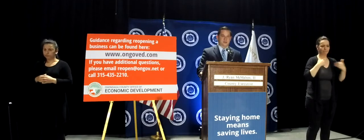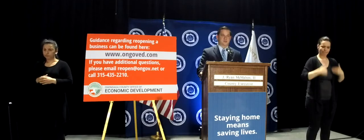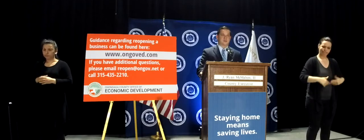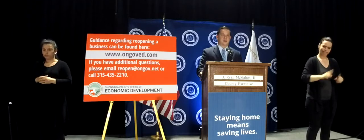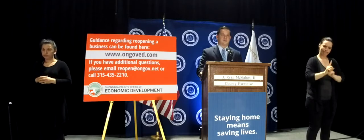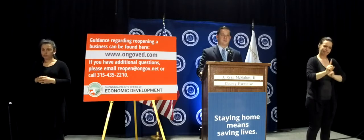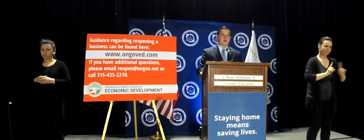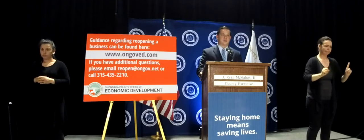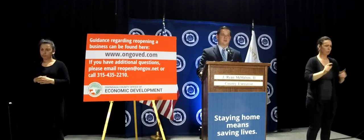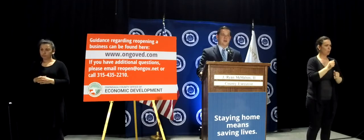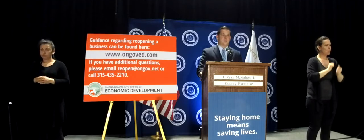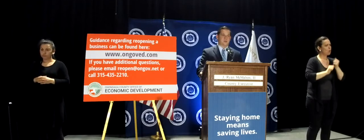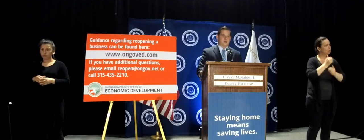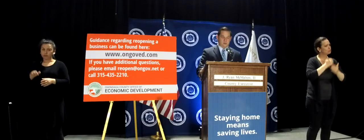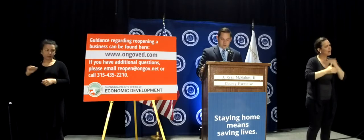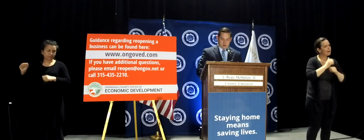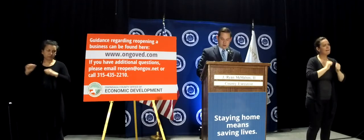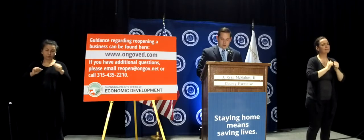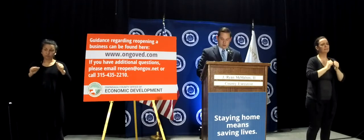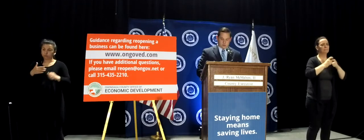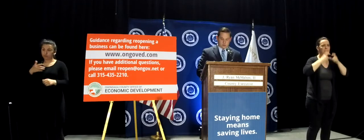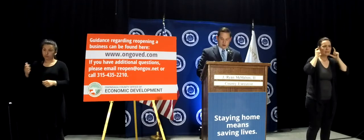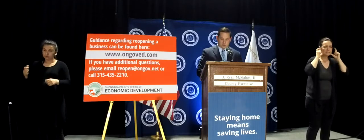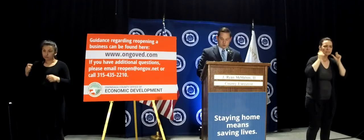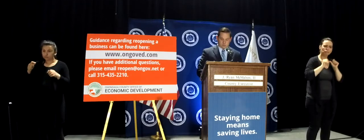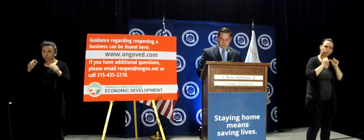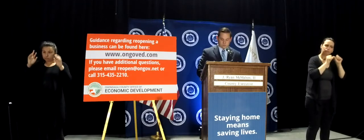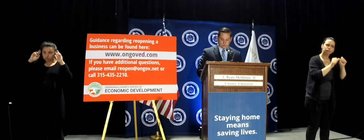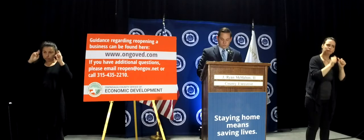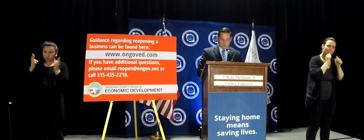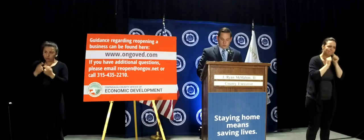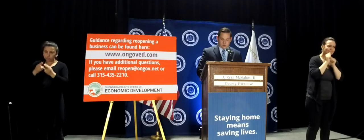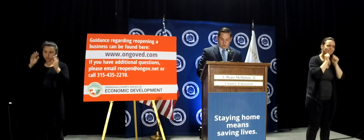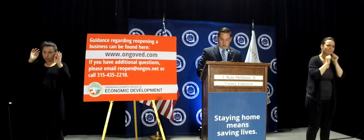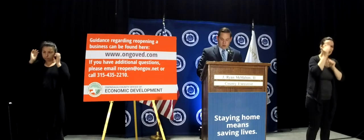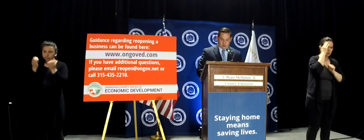to protect yourself, your family, and those around you.